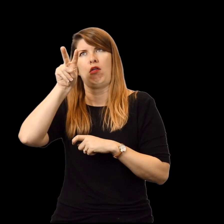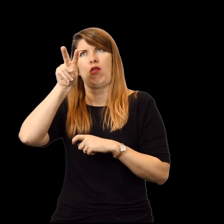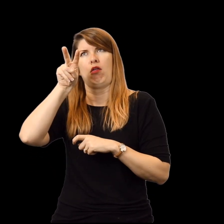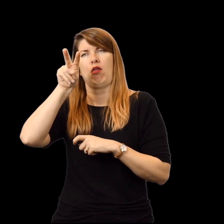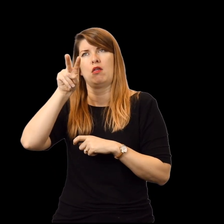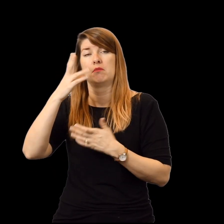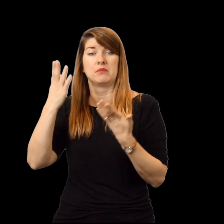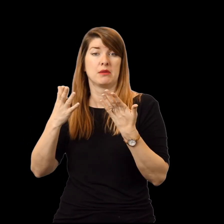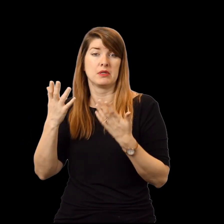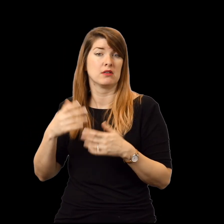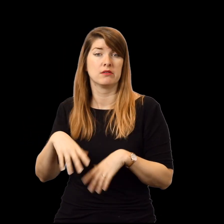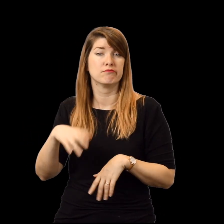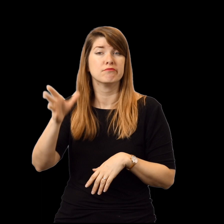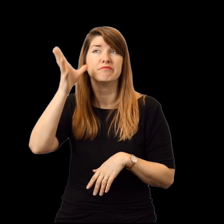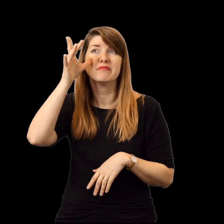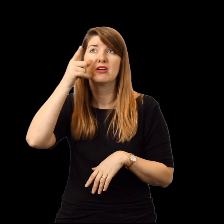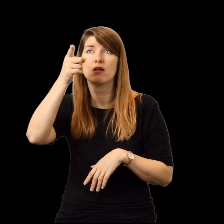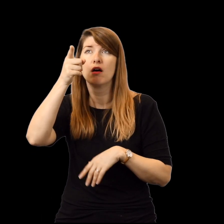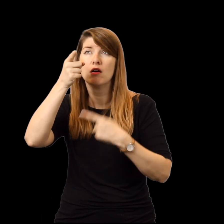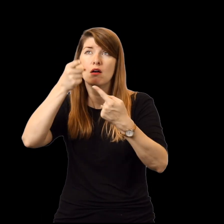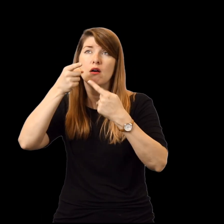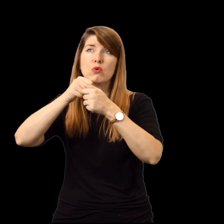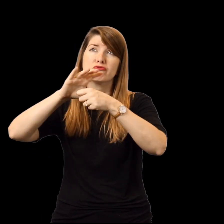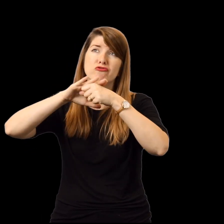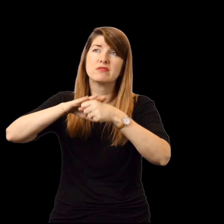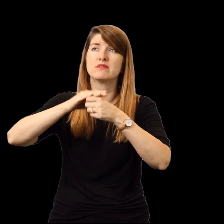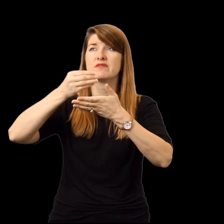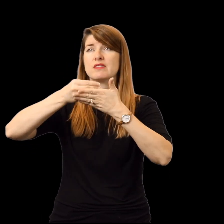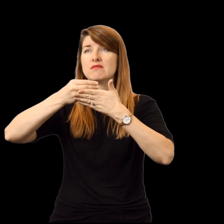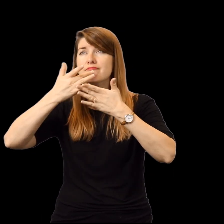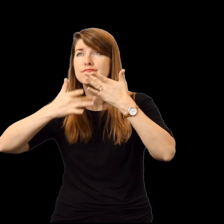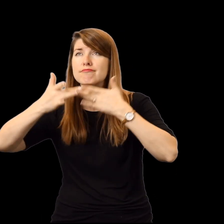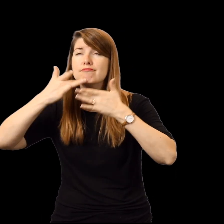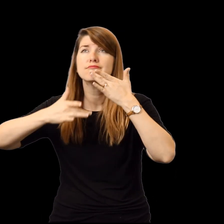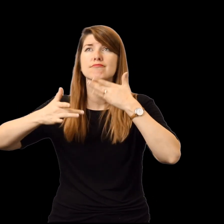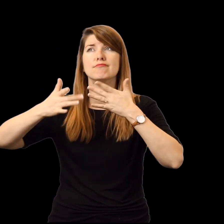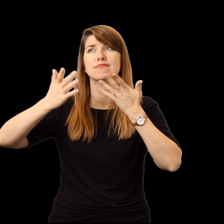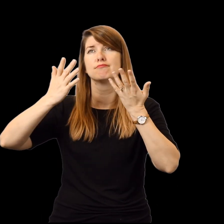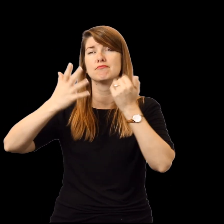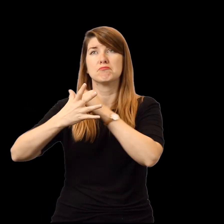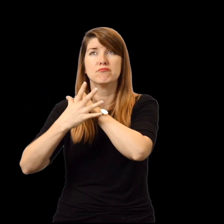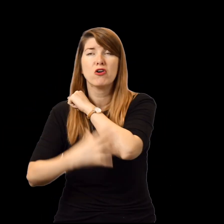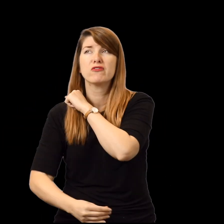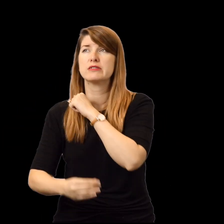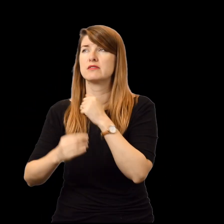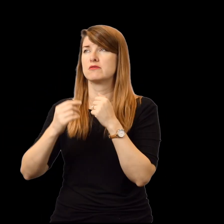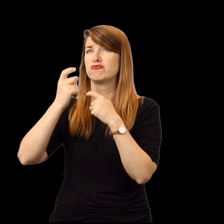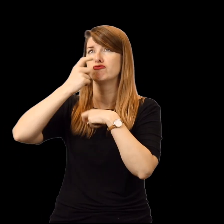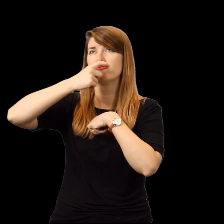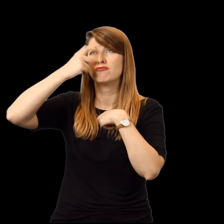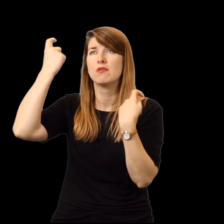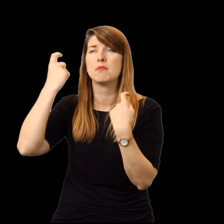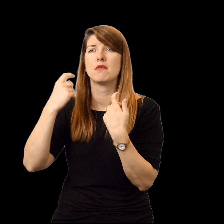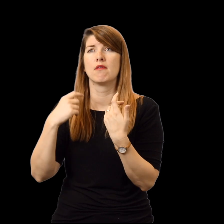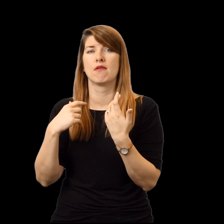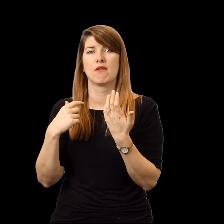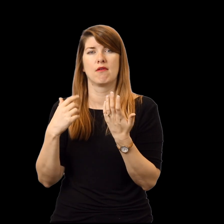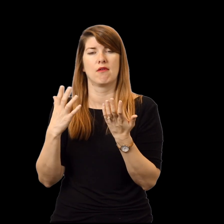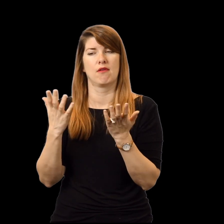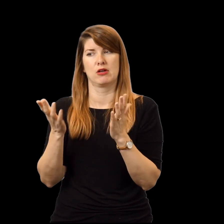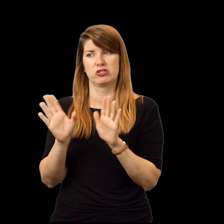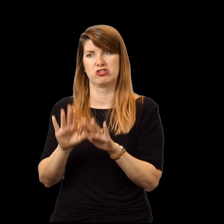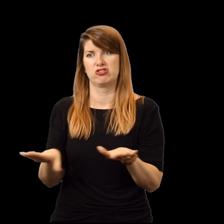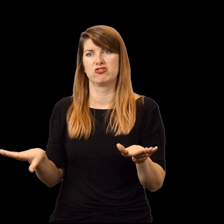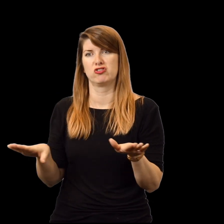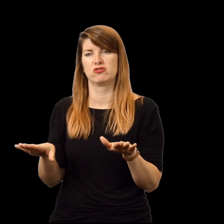their parents' faces, their parents struggling with stressors and financial difficulties, poverty,